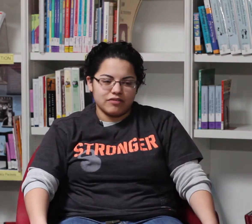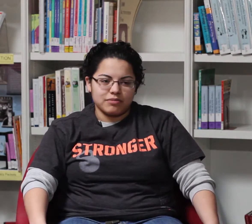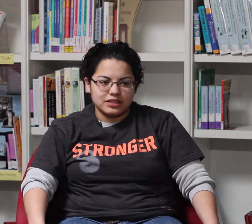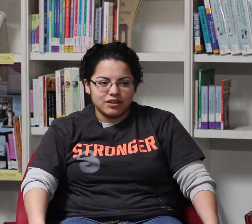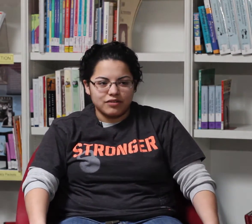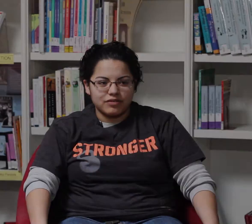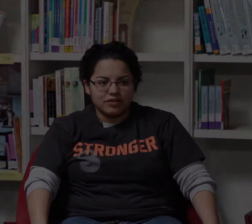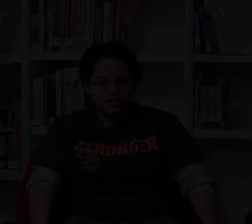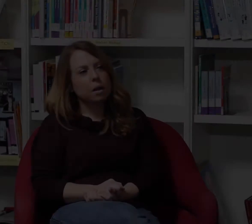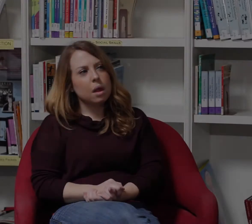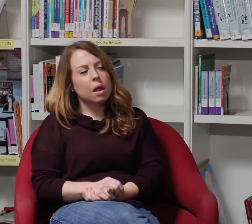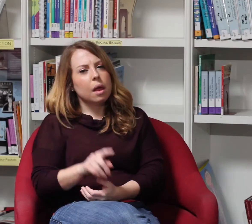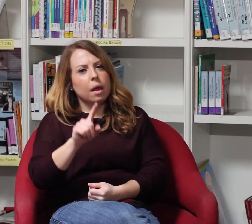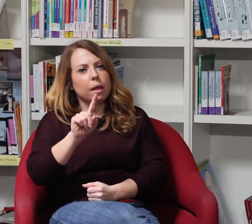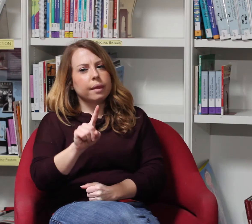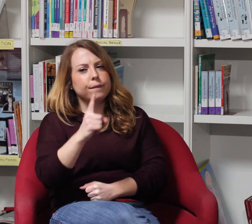for myself.